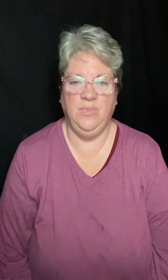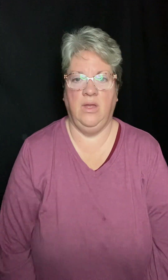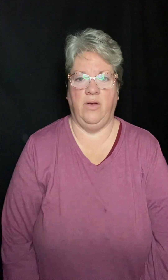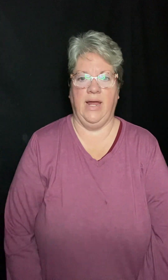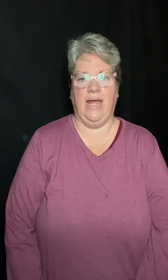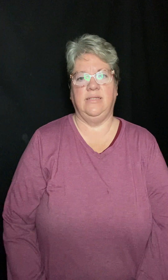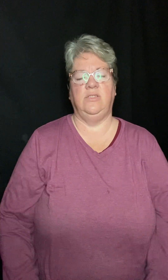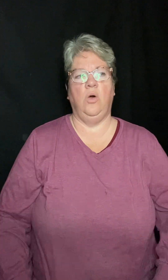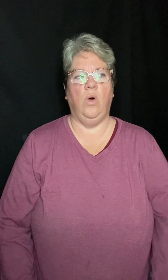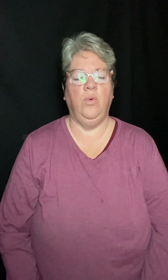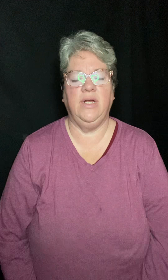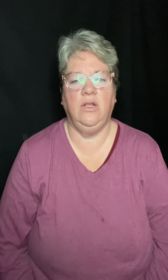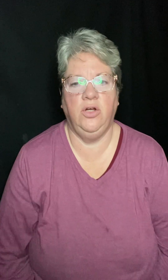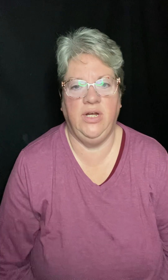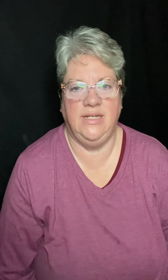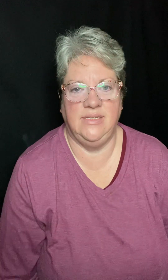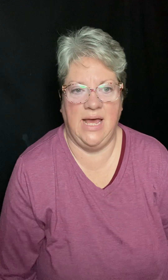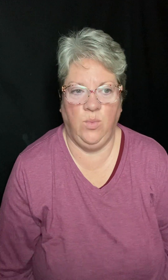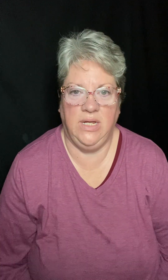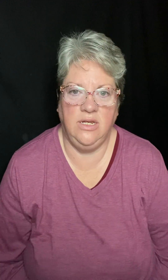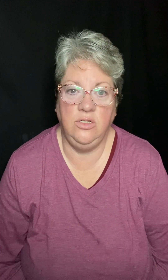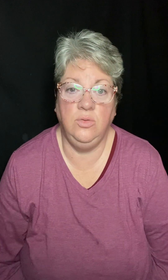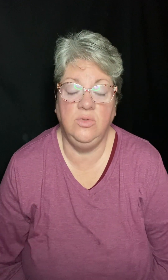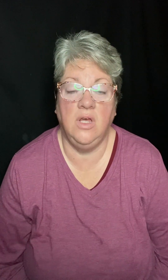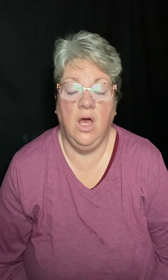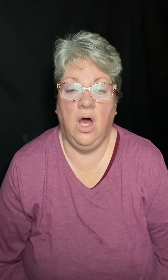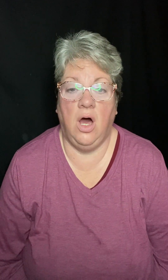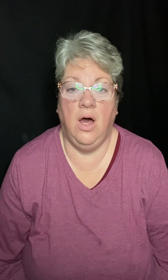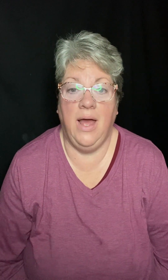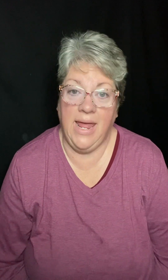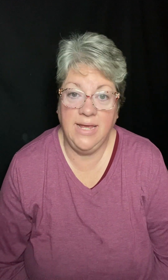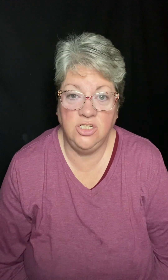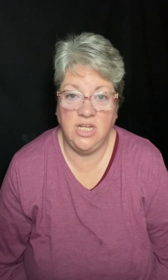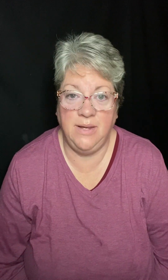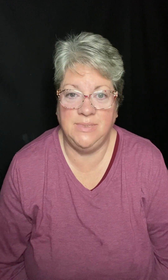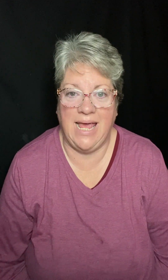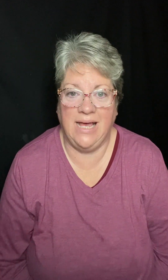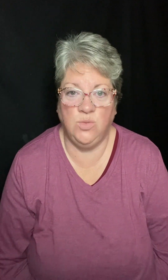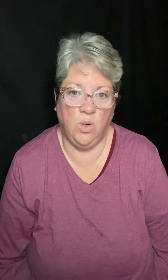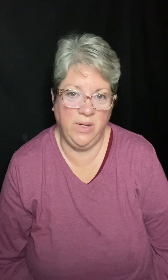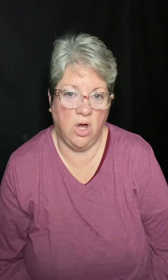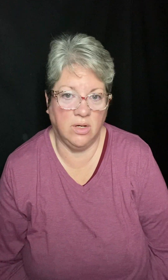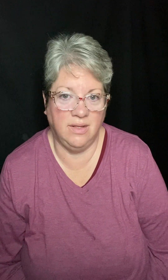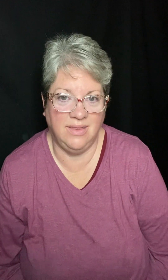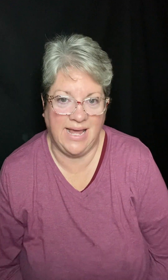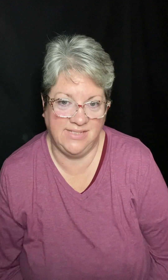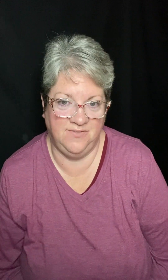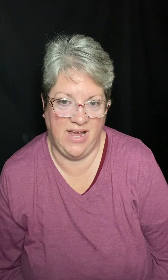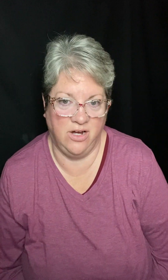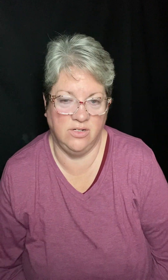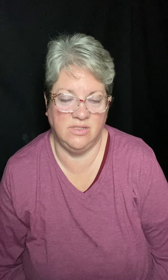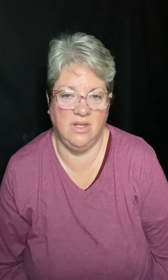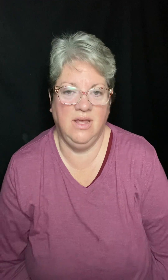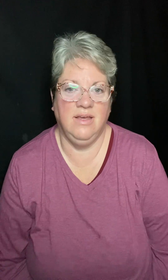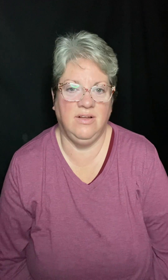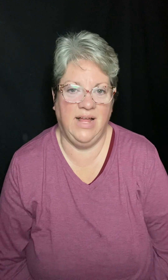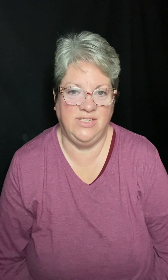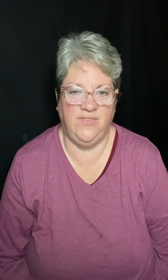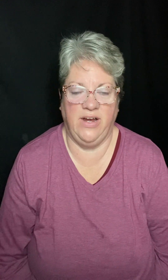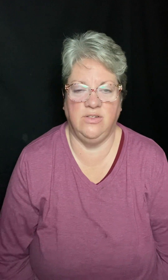All right, and so what we're going to learn is that we can use hand shapes as what we call classifiers. Classifiers.